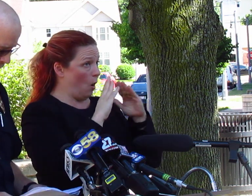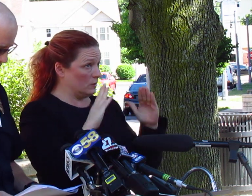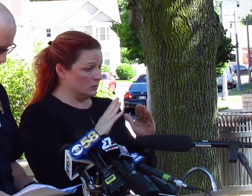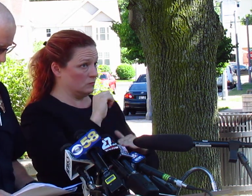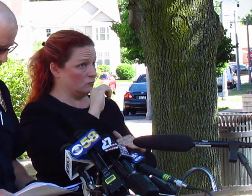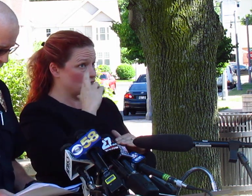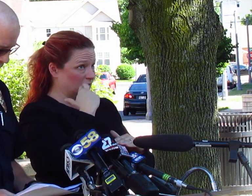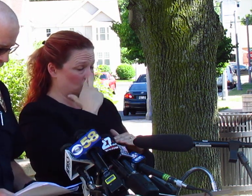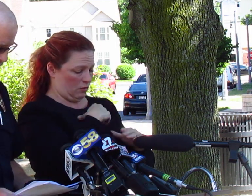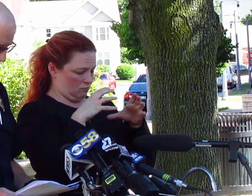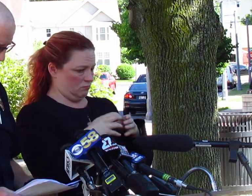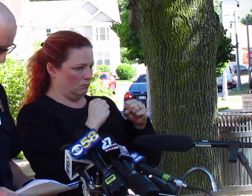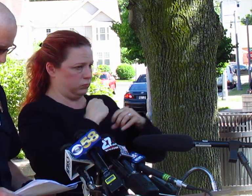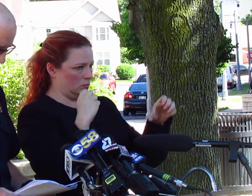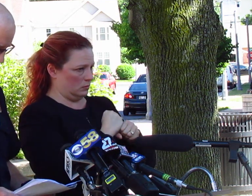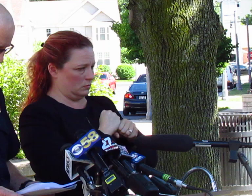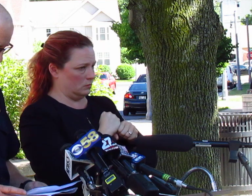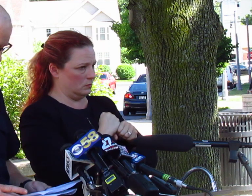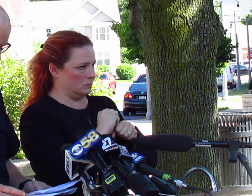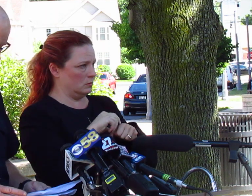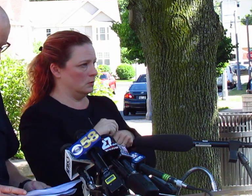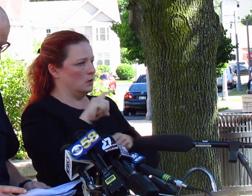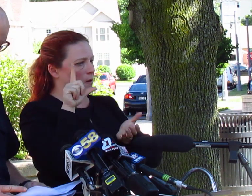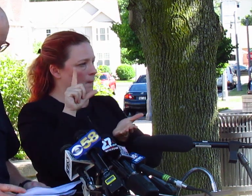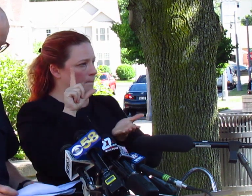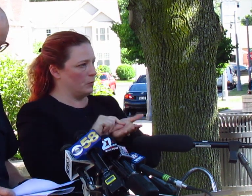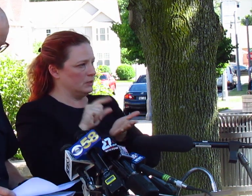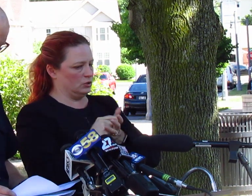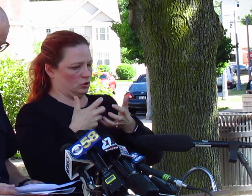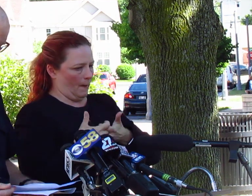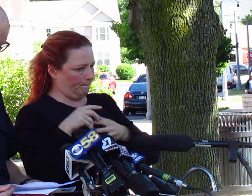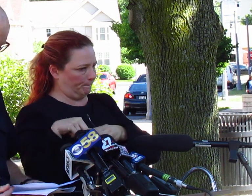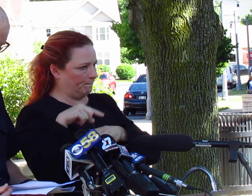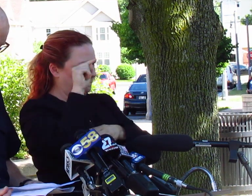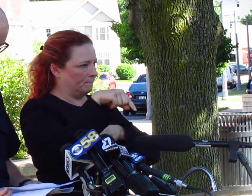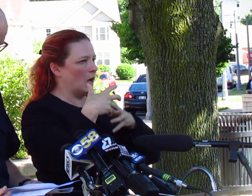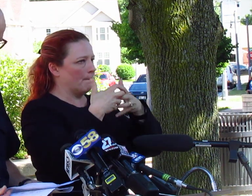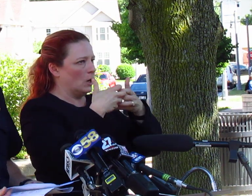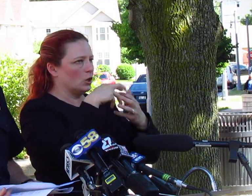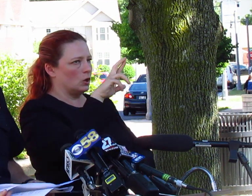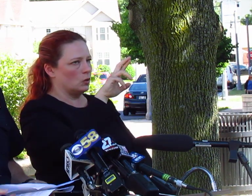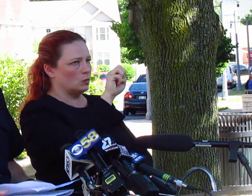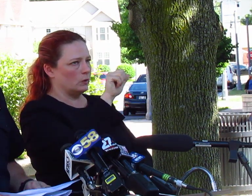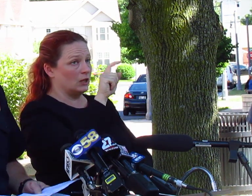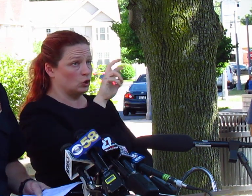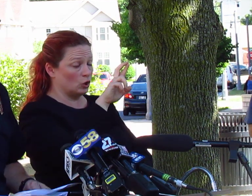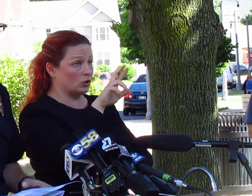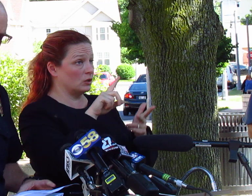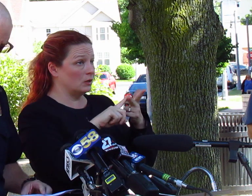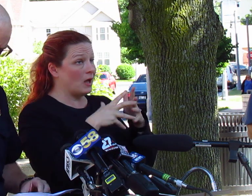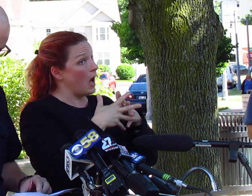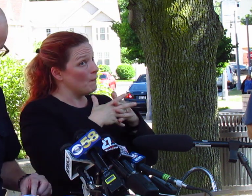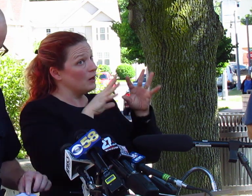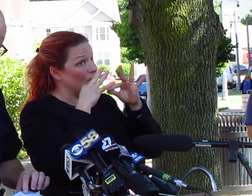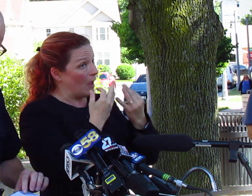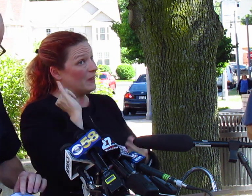house, razor sharp screen printing, American Realtors, there's an American Family Insurance building that